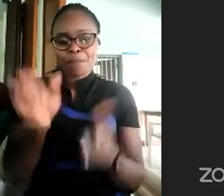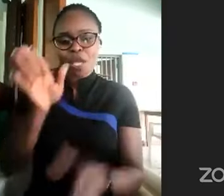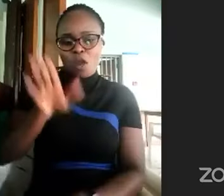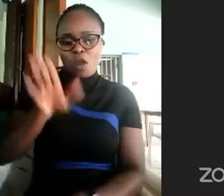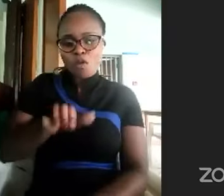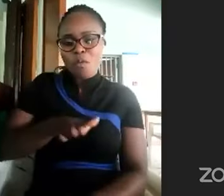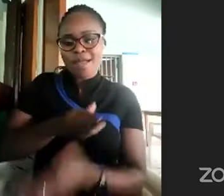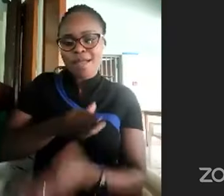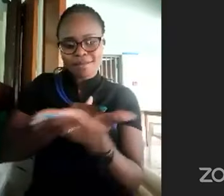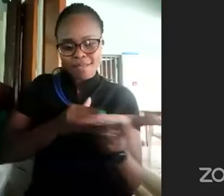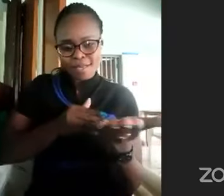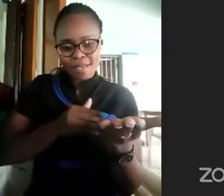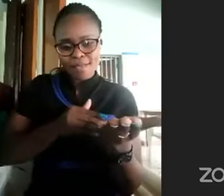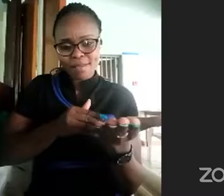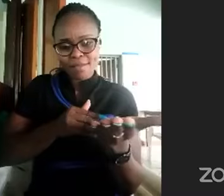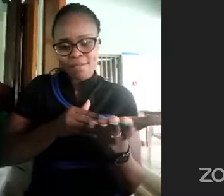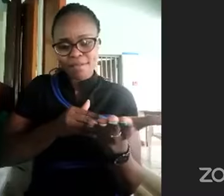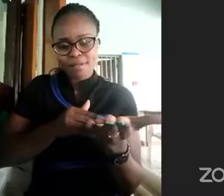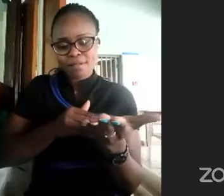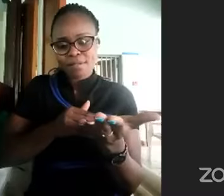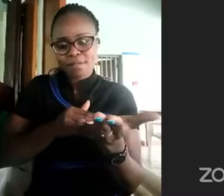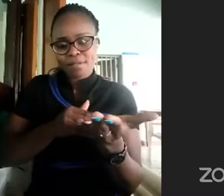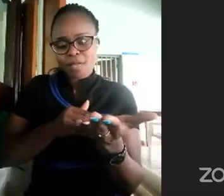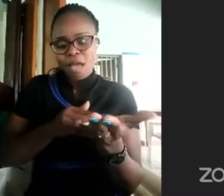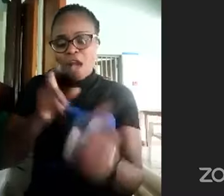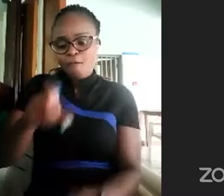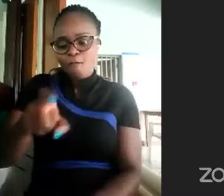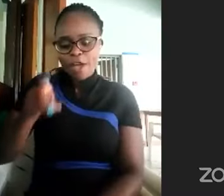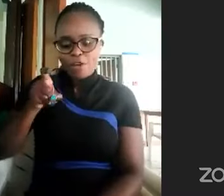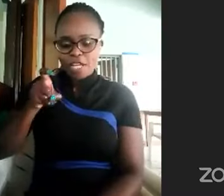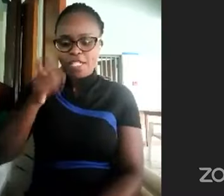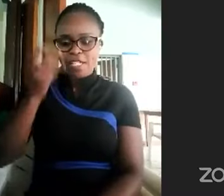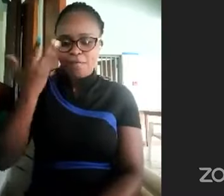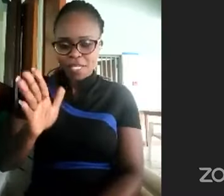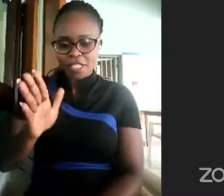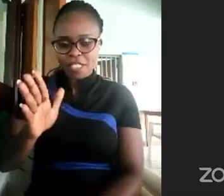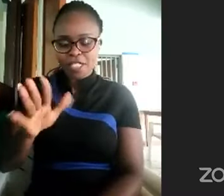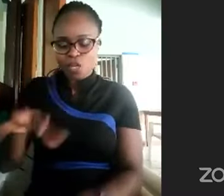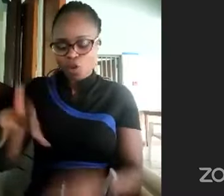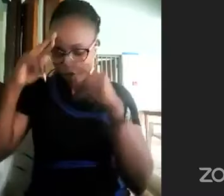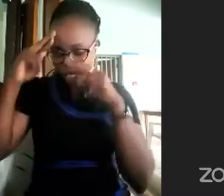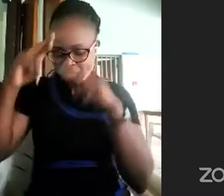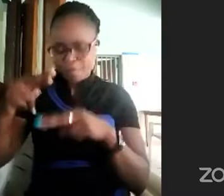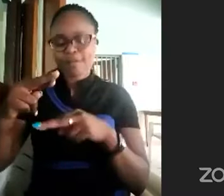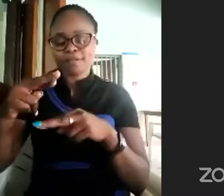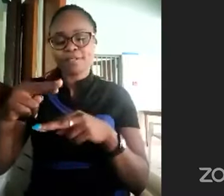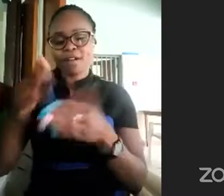that woman, maybe somebody violates her rights. But again, when she goes to report,